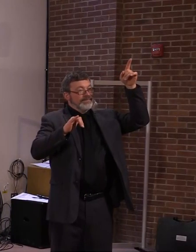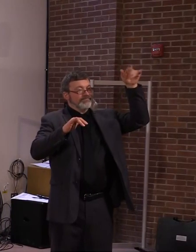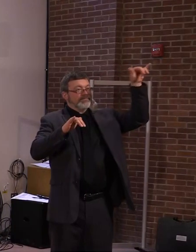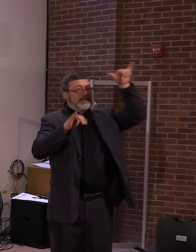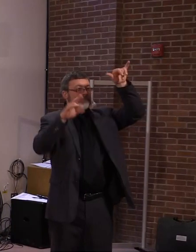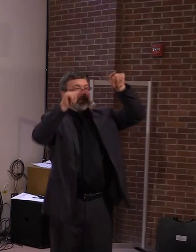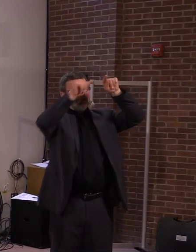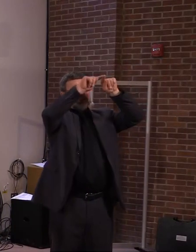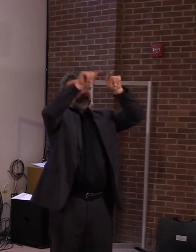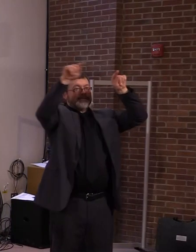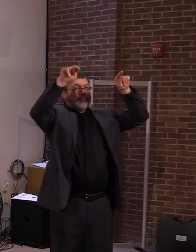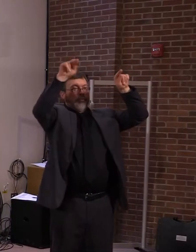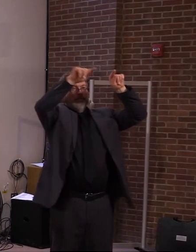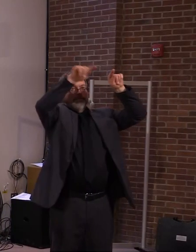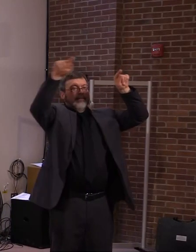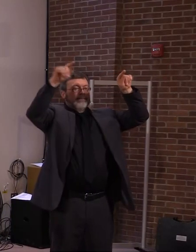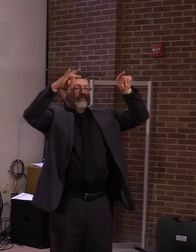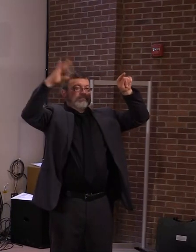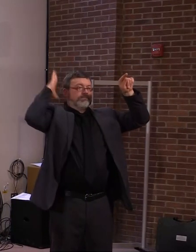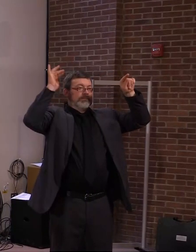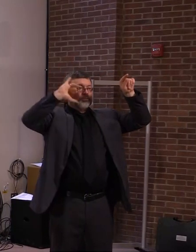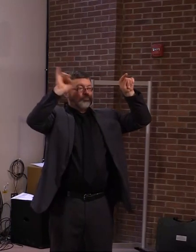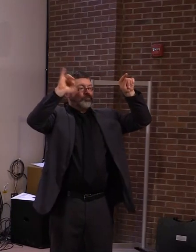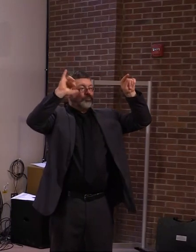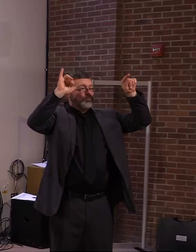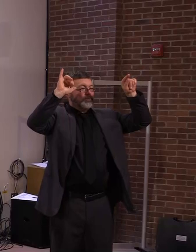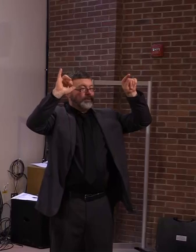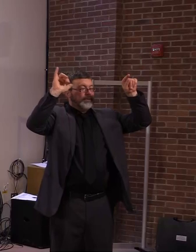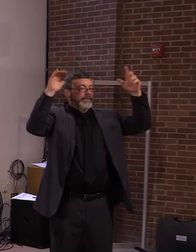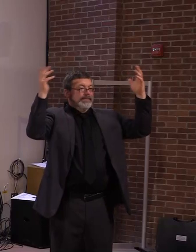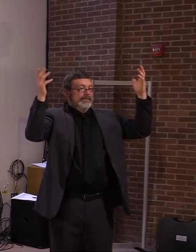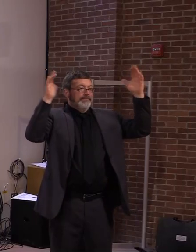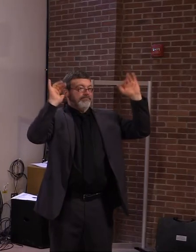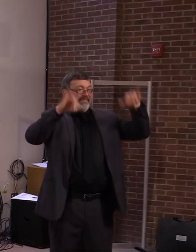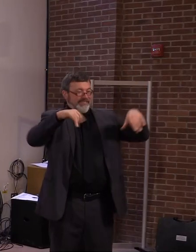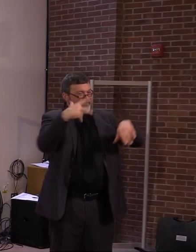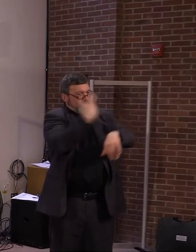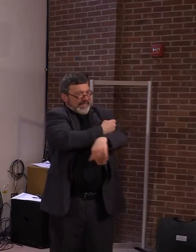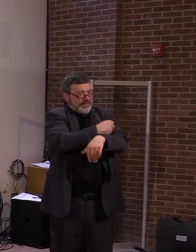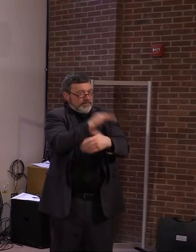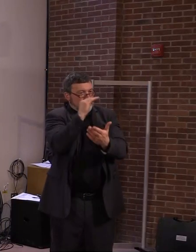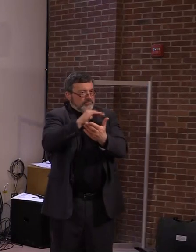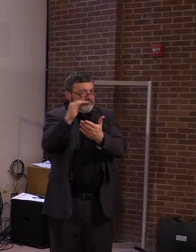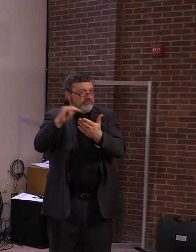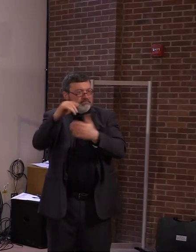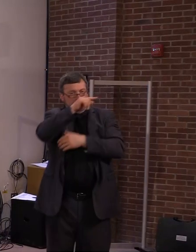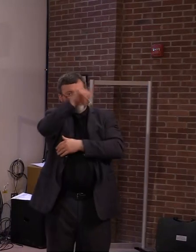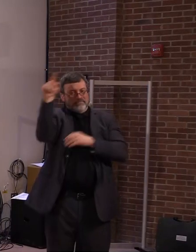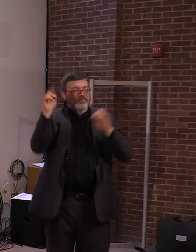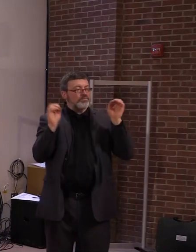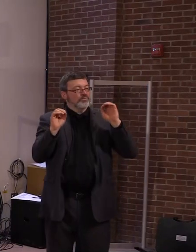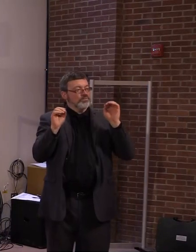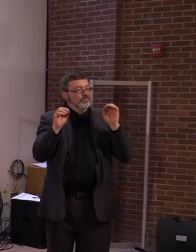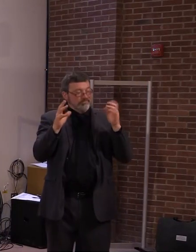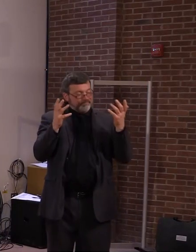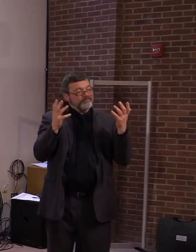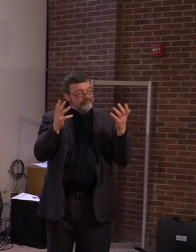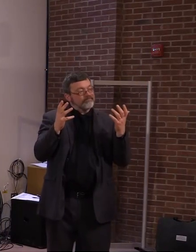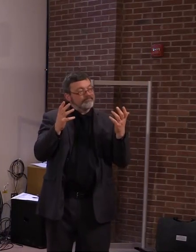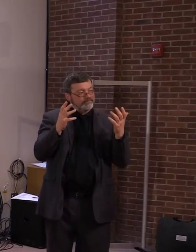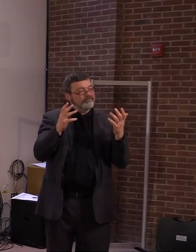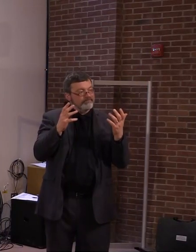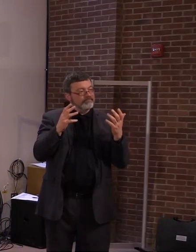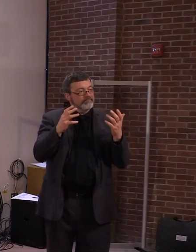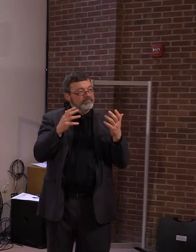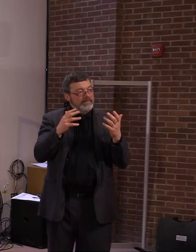obviously. So it's a mixed bag, but hard to really say why, particularly now.